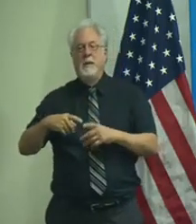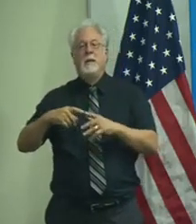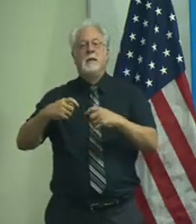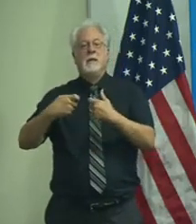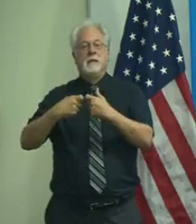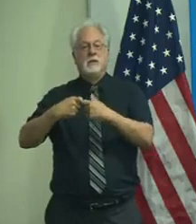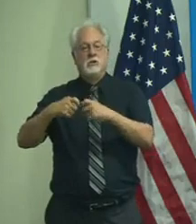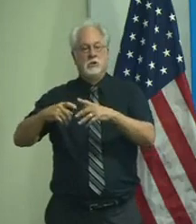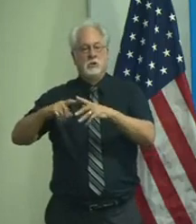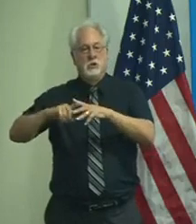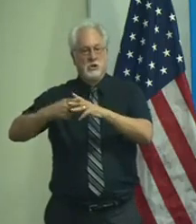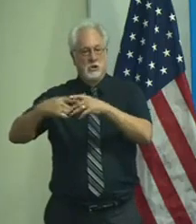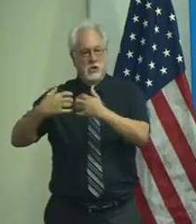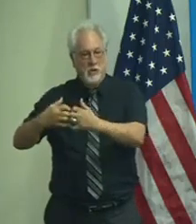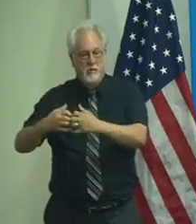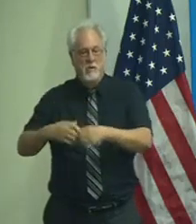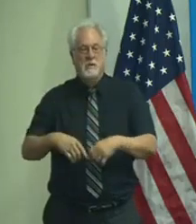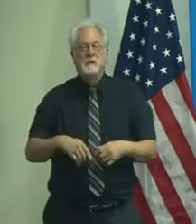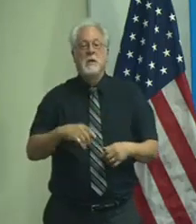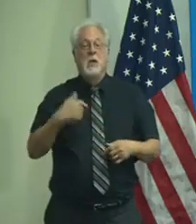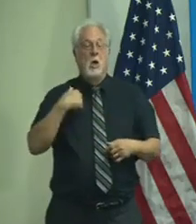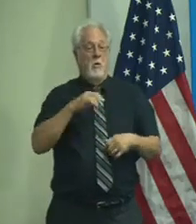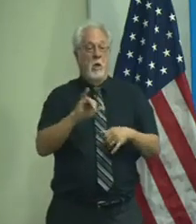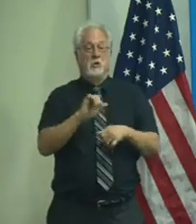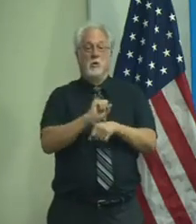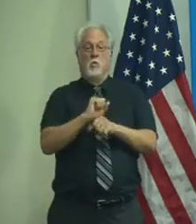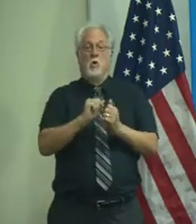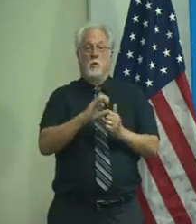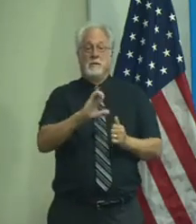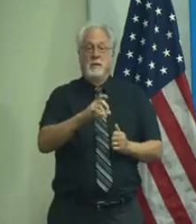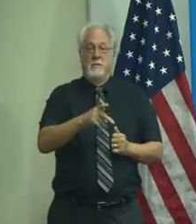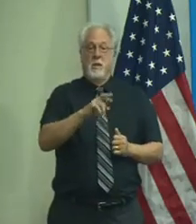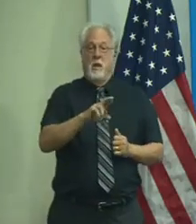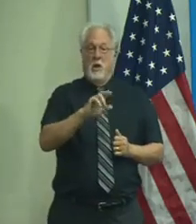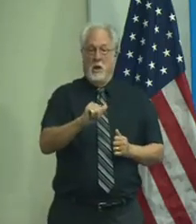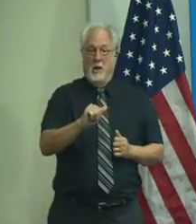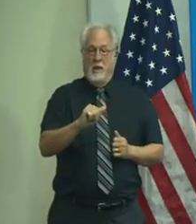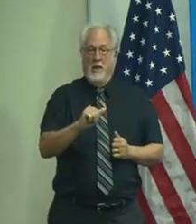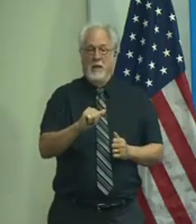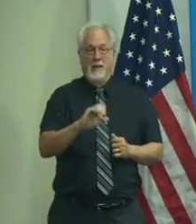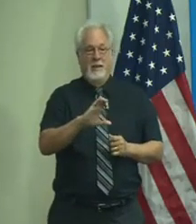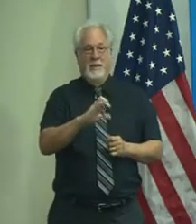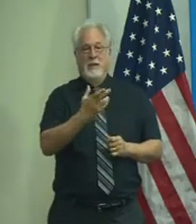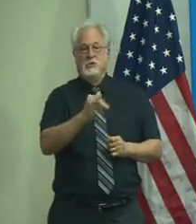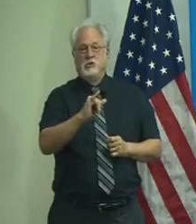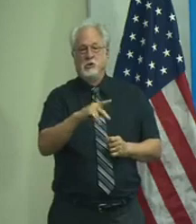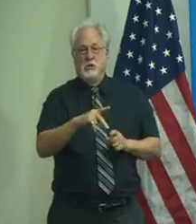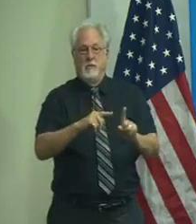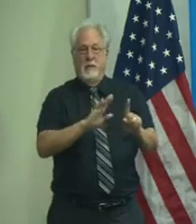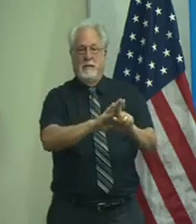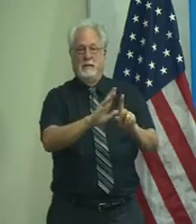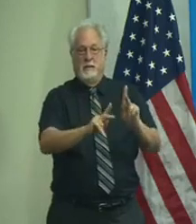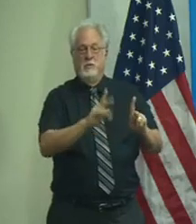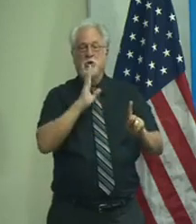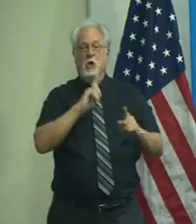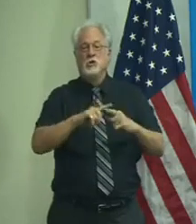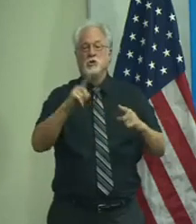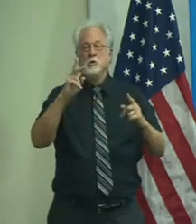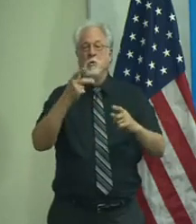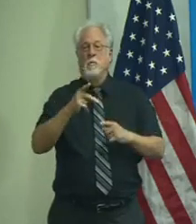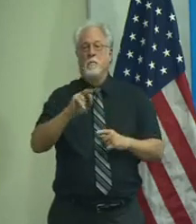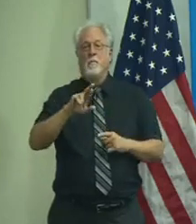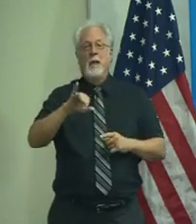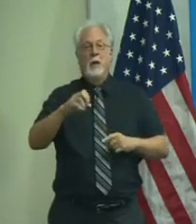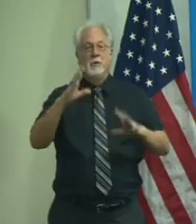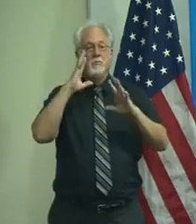with CPRA and Chip Klein and his folks, talking to parish presidents